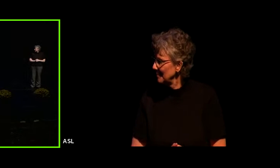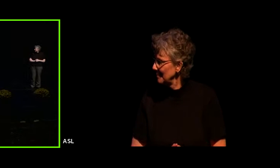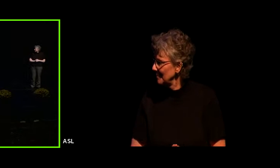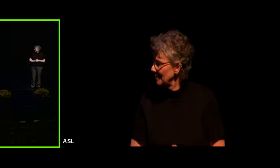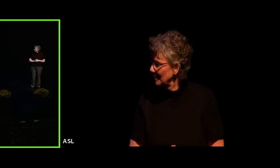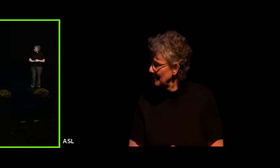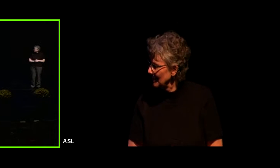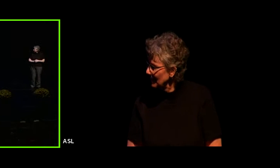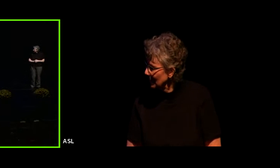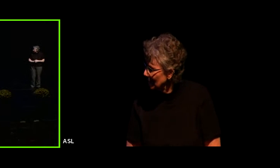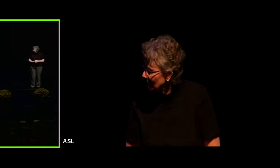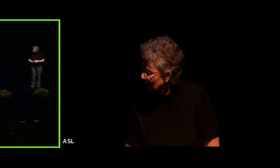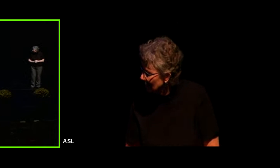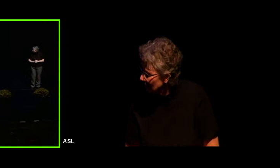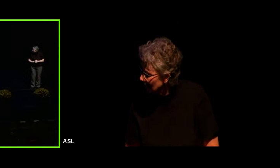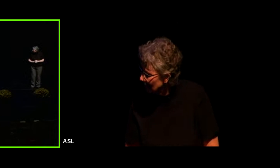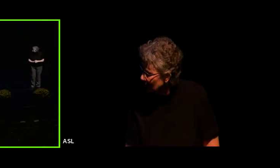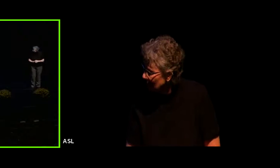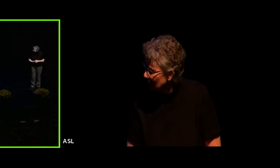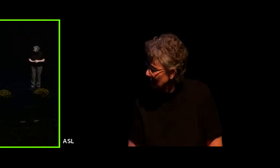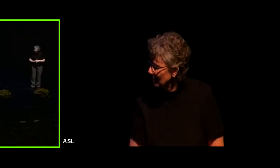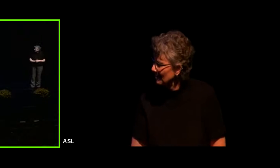feel like that's both a comment and a question.